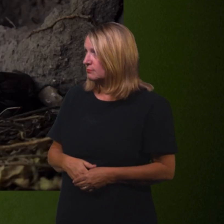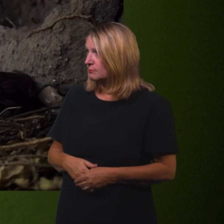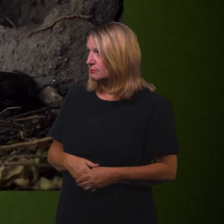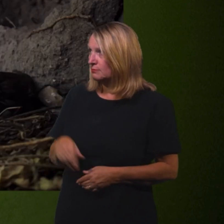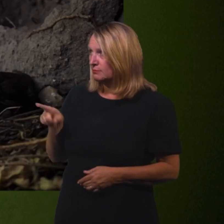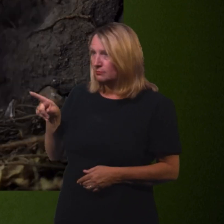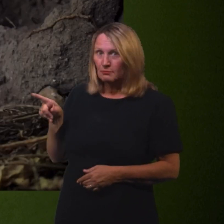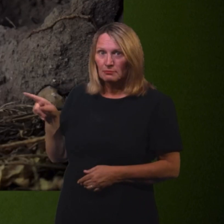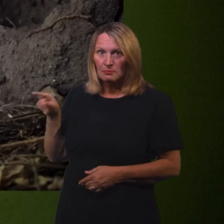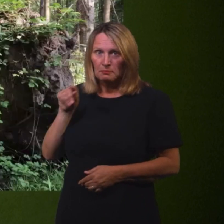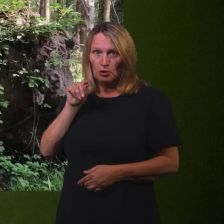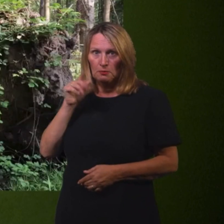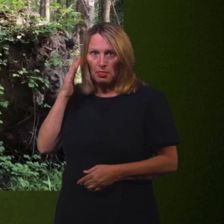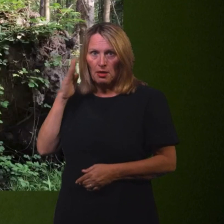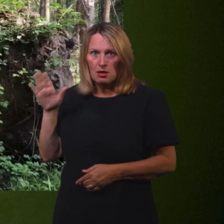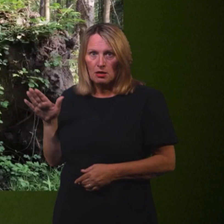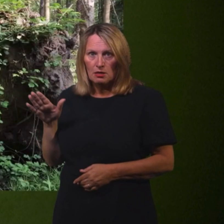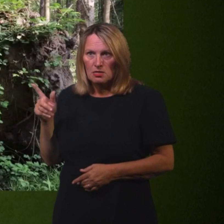mother blackbird